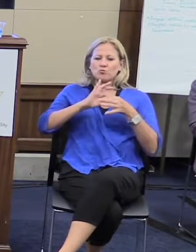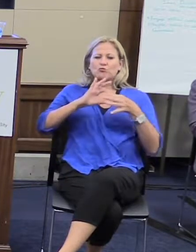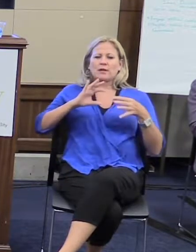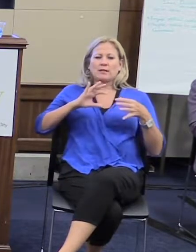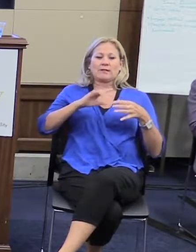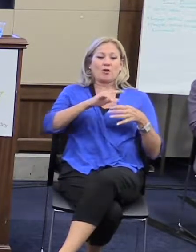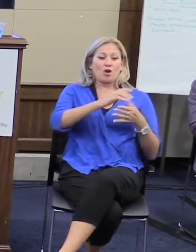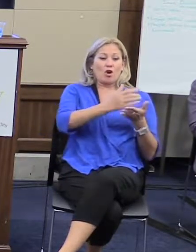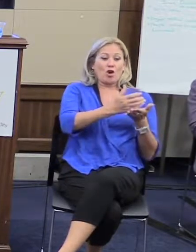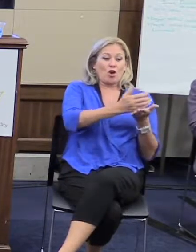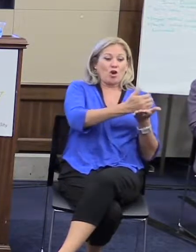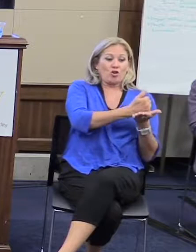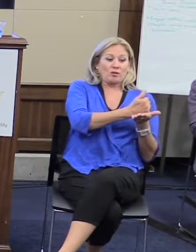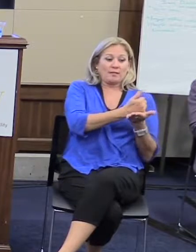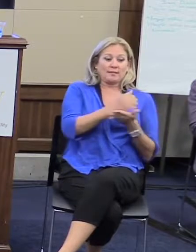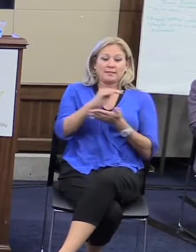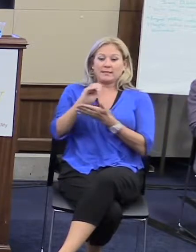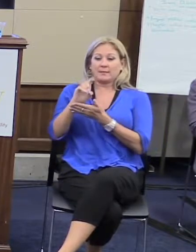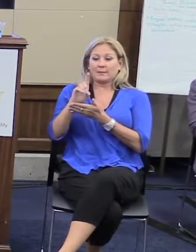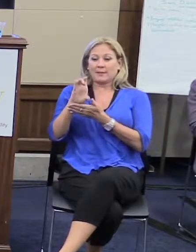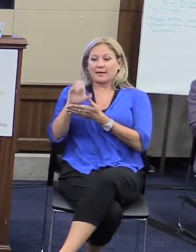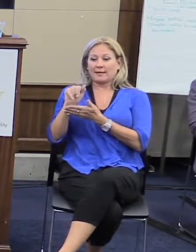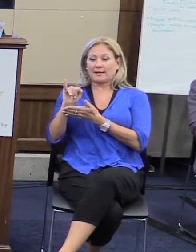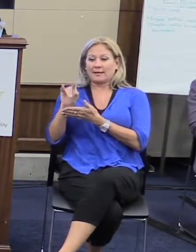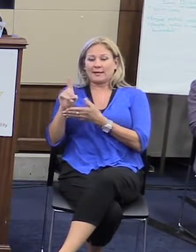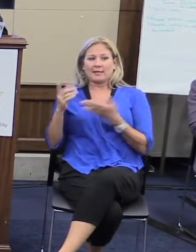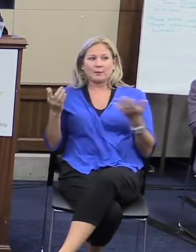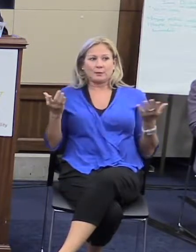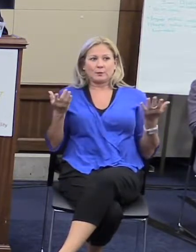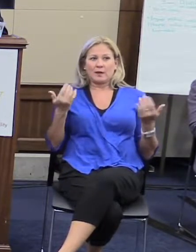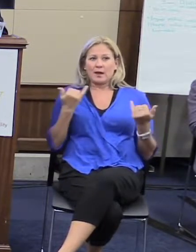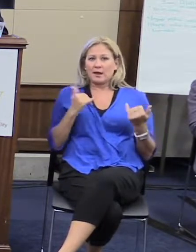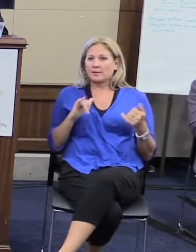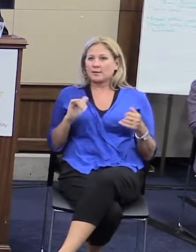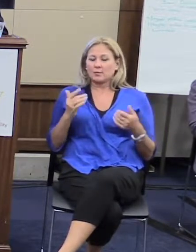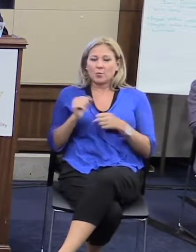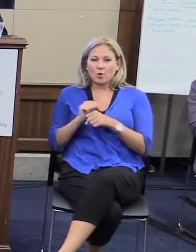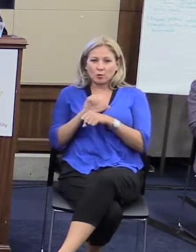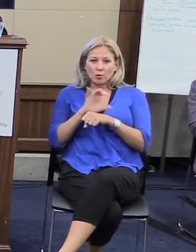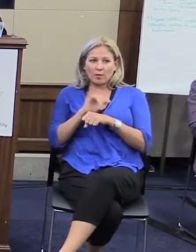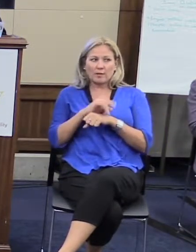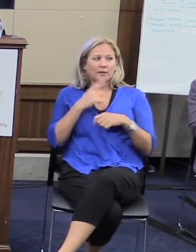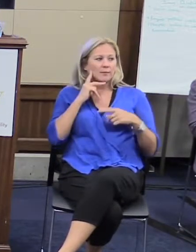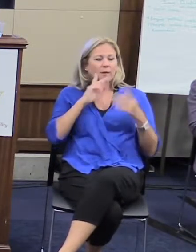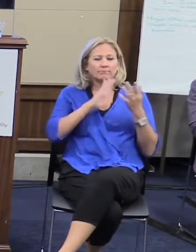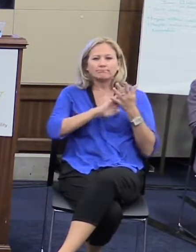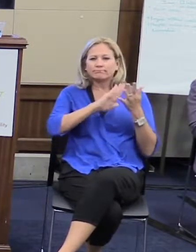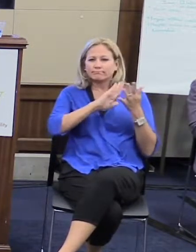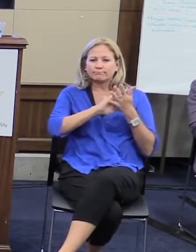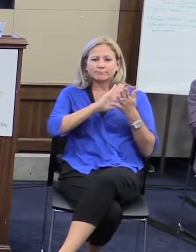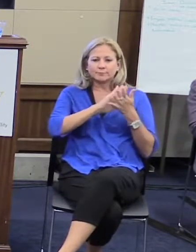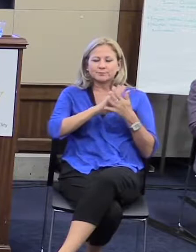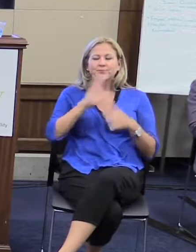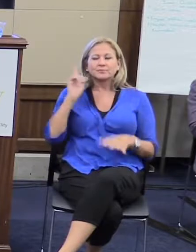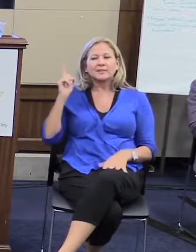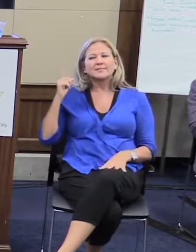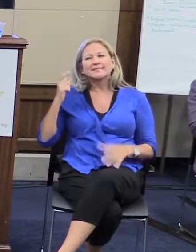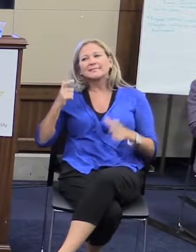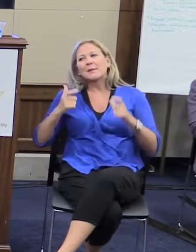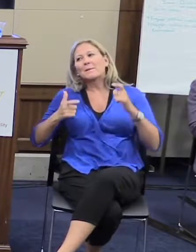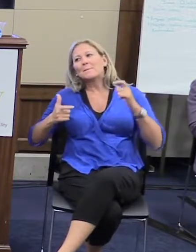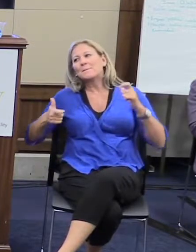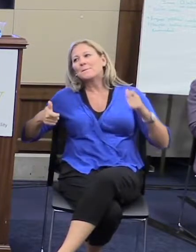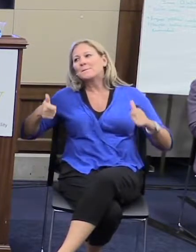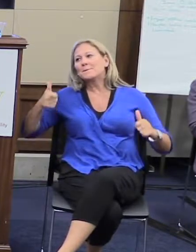support services through Yeah. the state DDA? Absolutely. That is one of the biggest things. It is, Yeah. it is, I think it's the largest single barrier to